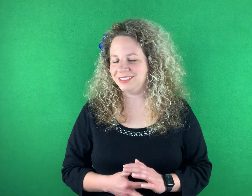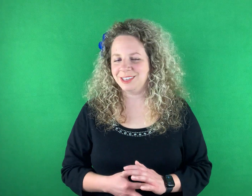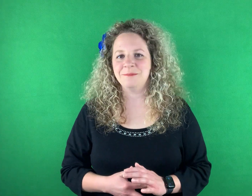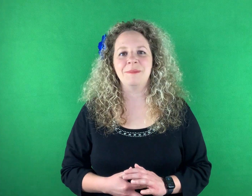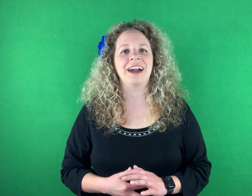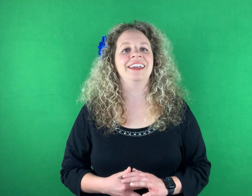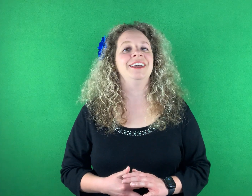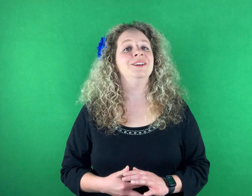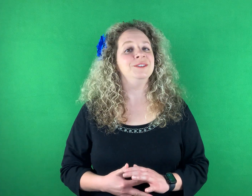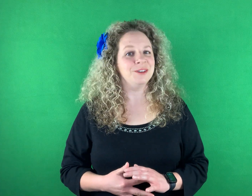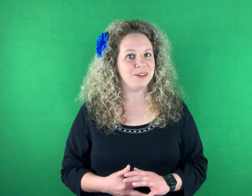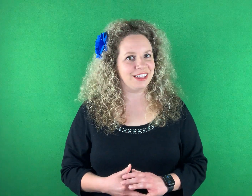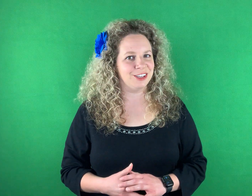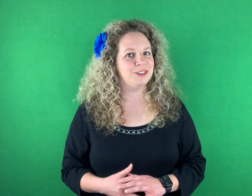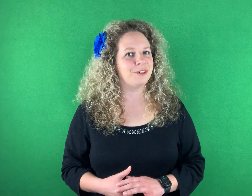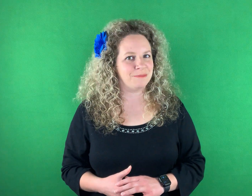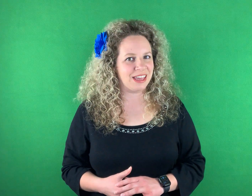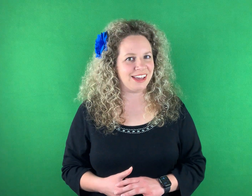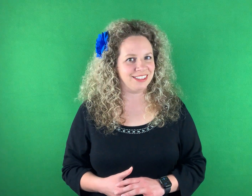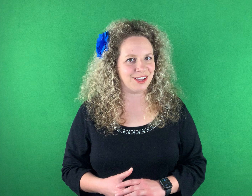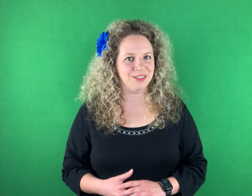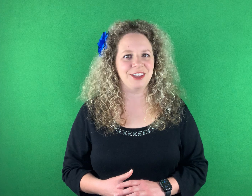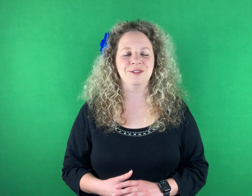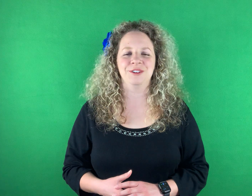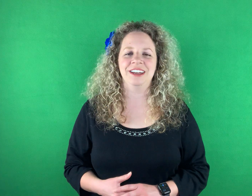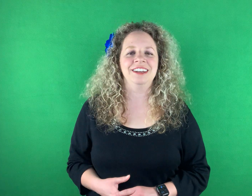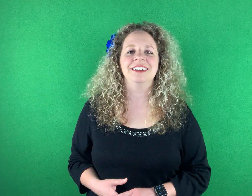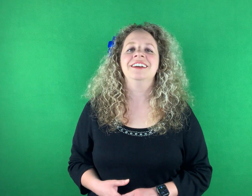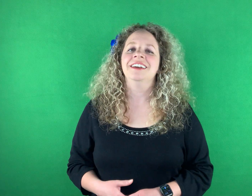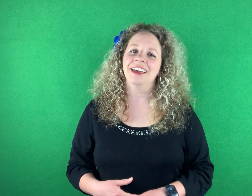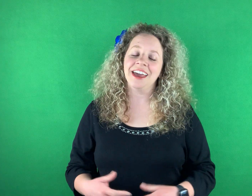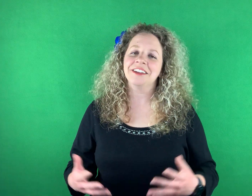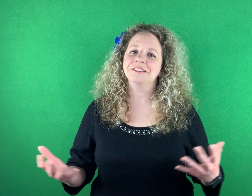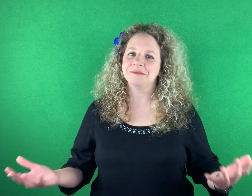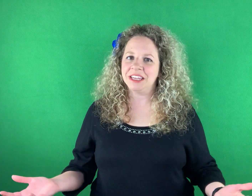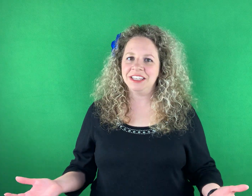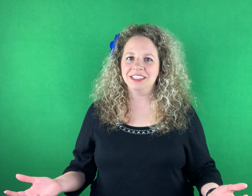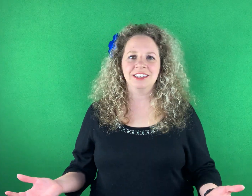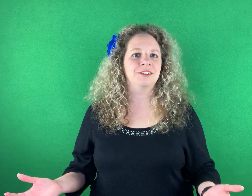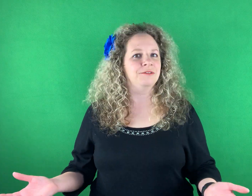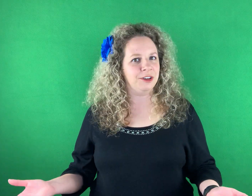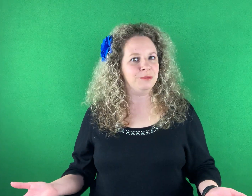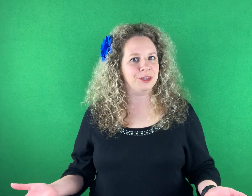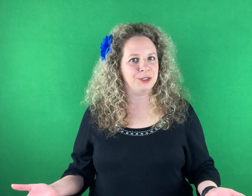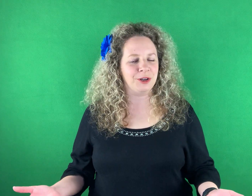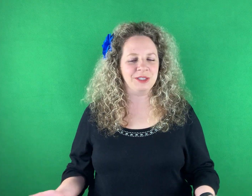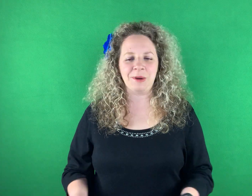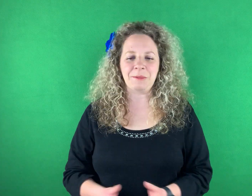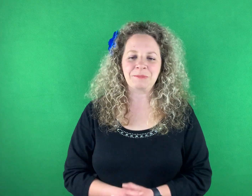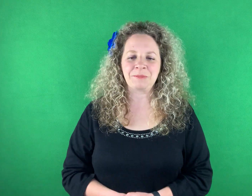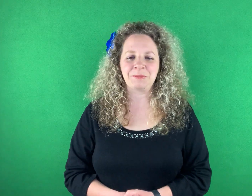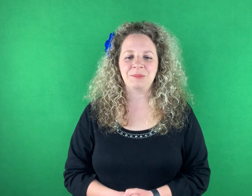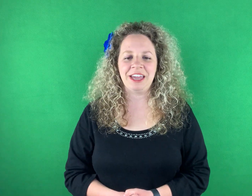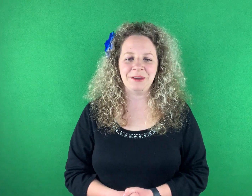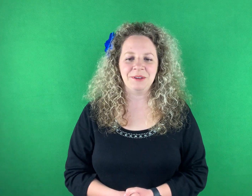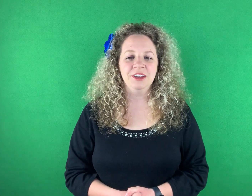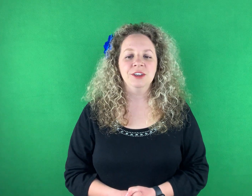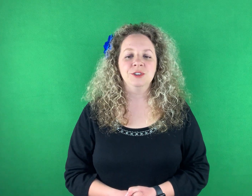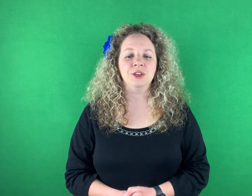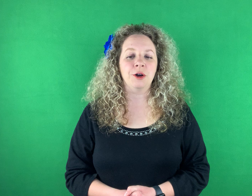it back into English from the ASL that you created, and it needs to fit with the song as well. Okay, so